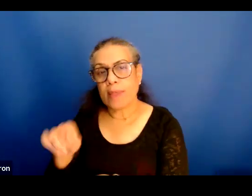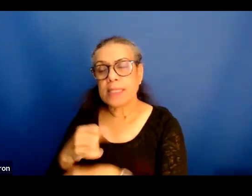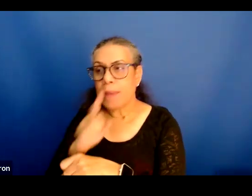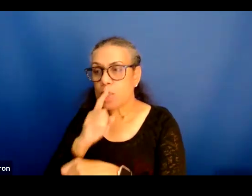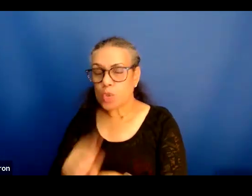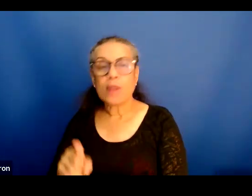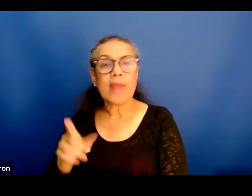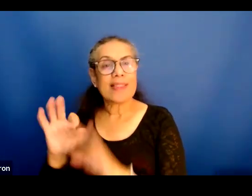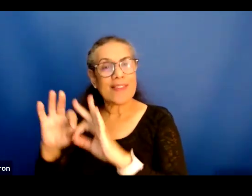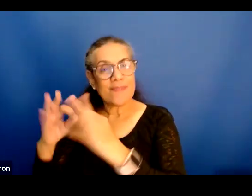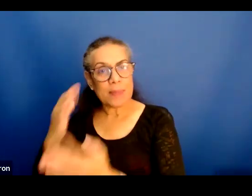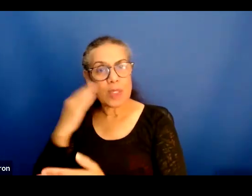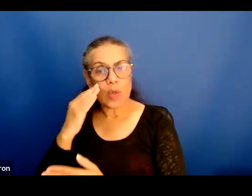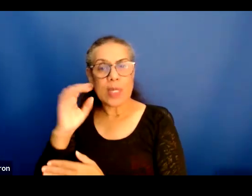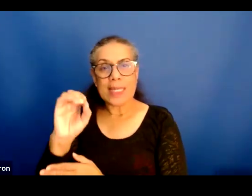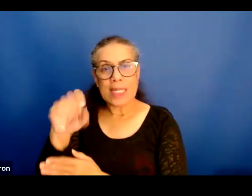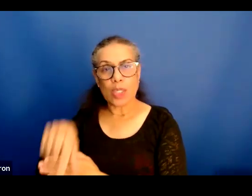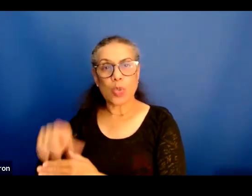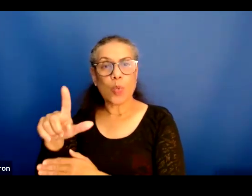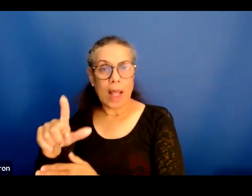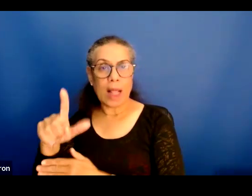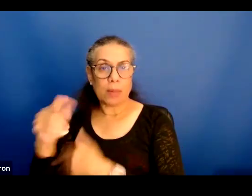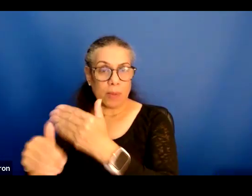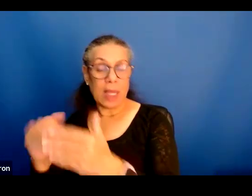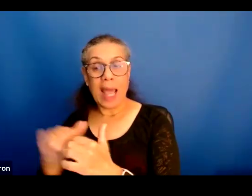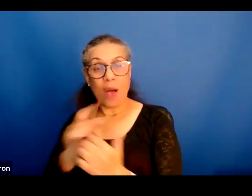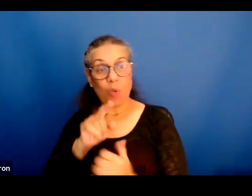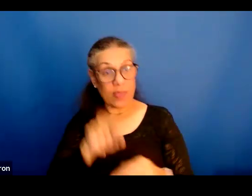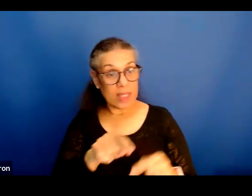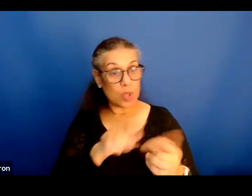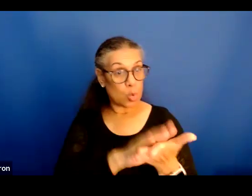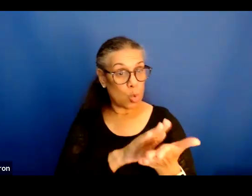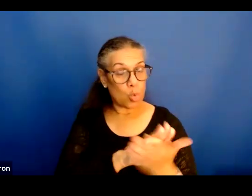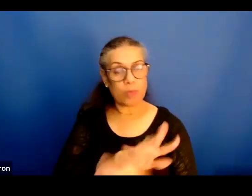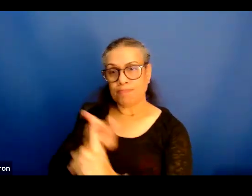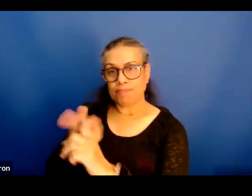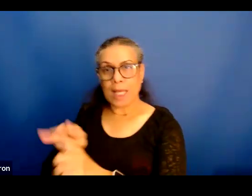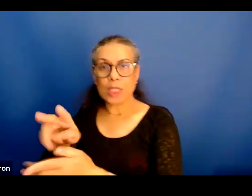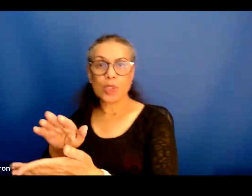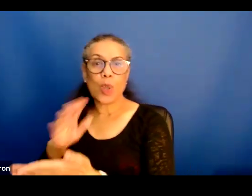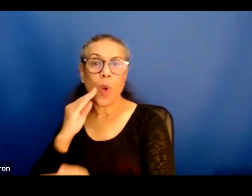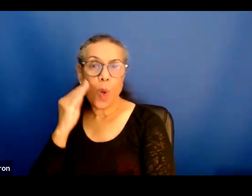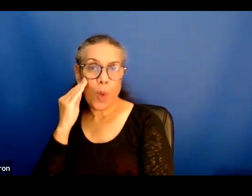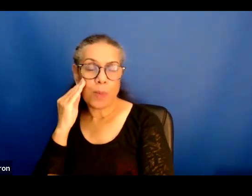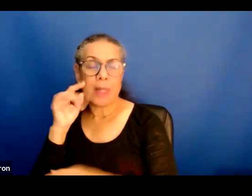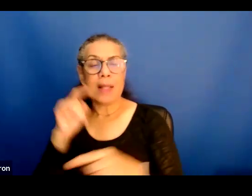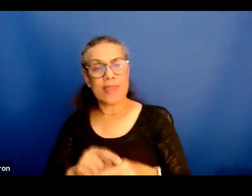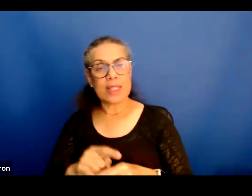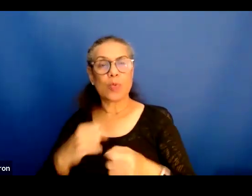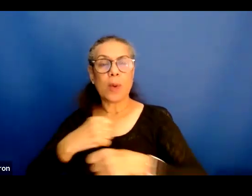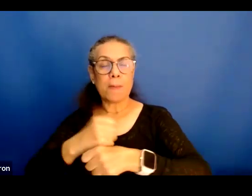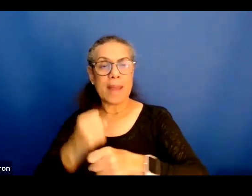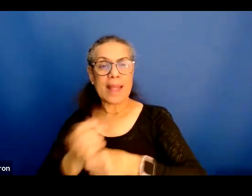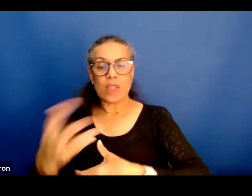EQL framework and how equitable literacy extends into home and broader community. These efforts collectively strengthen our